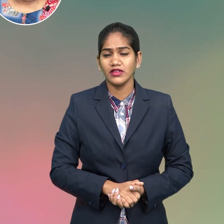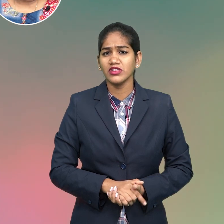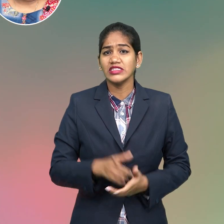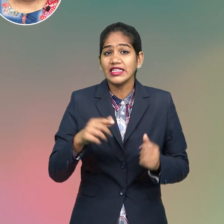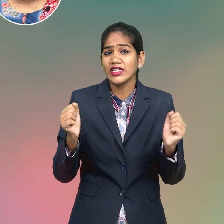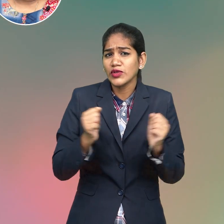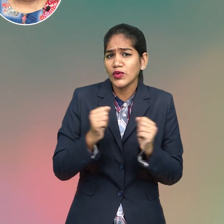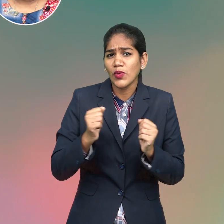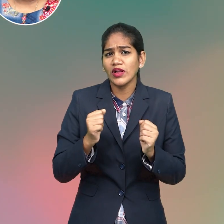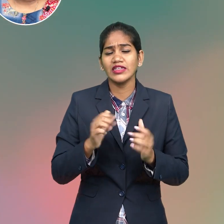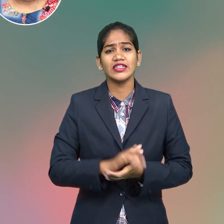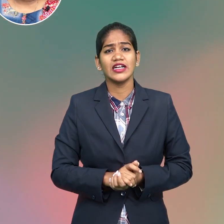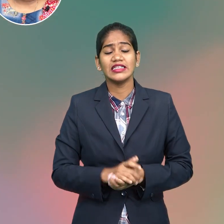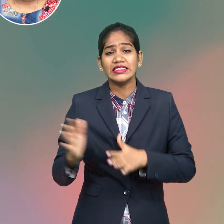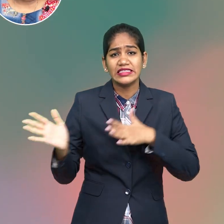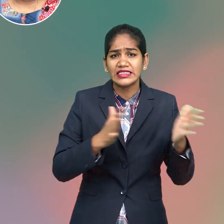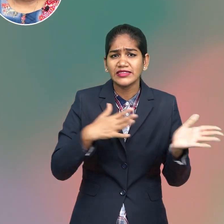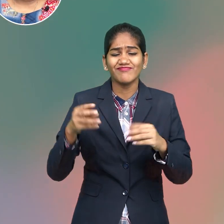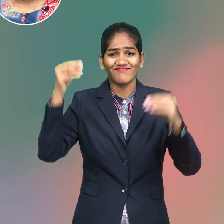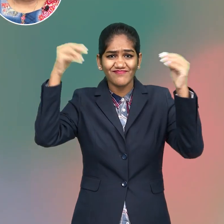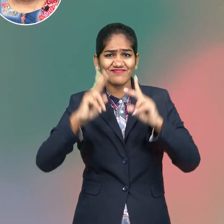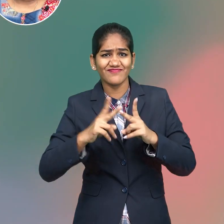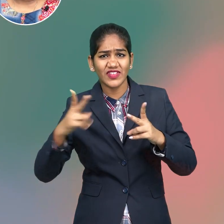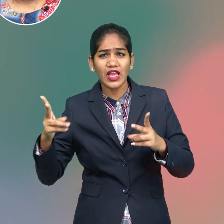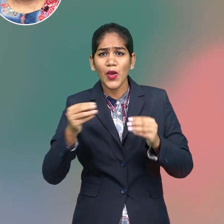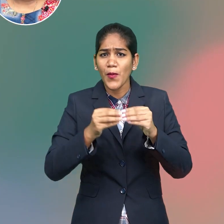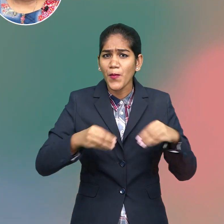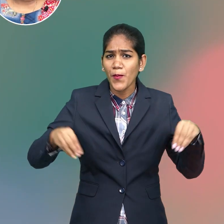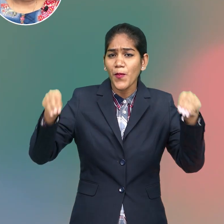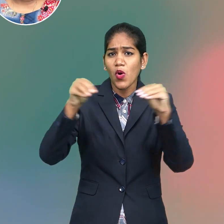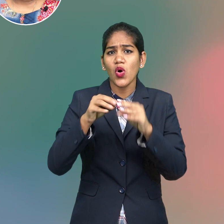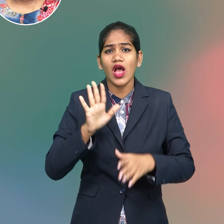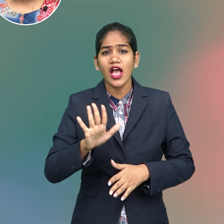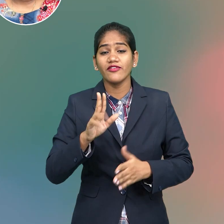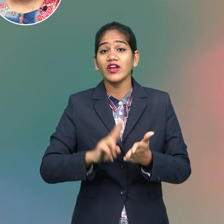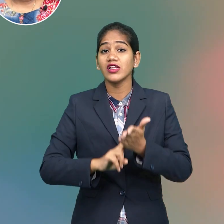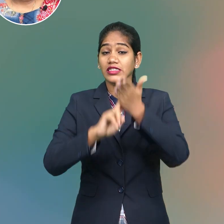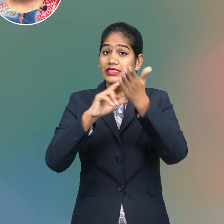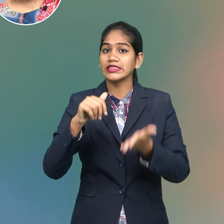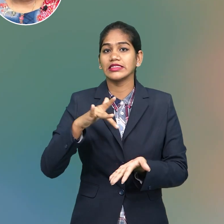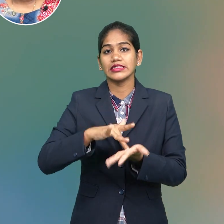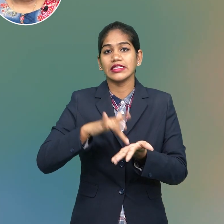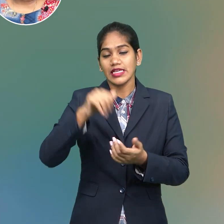The cold weather is more pronounced in northern India.